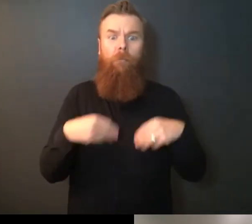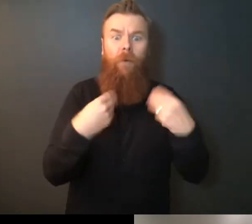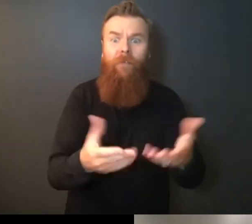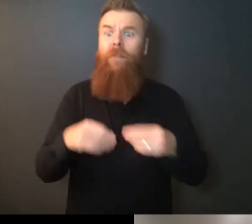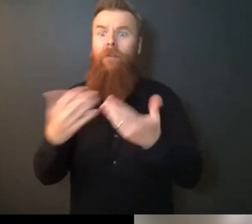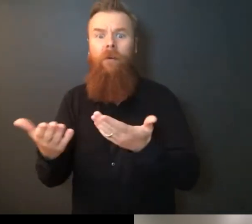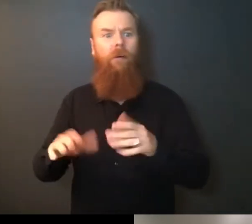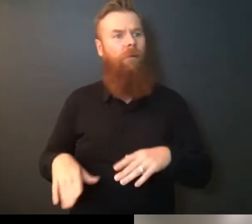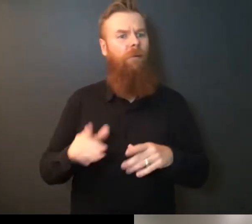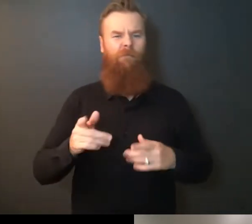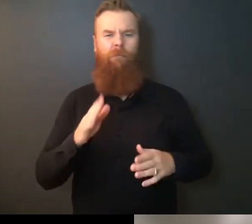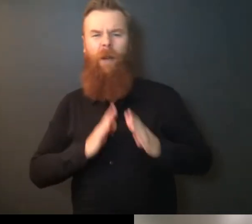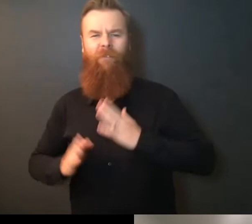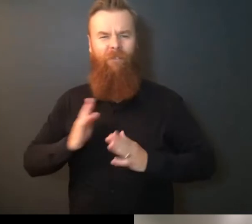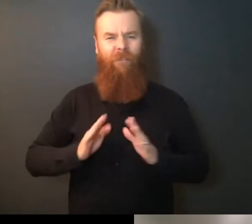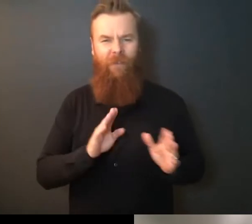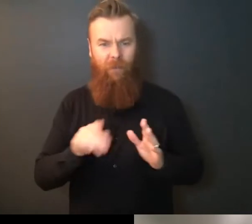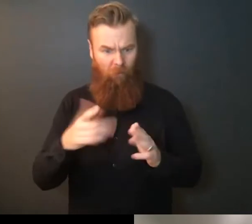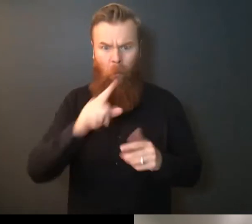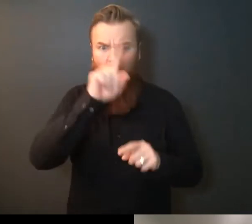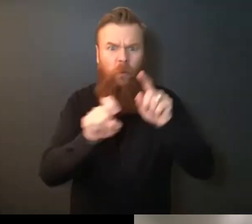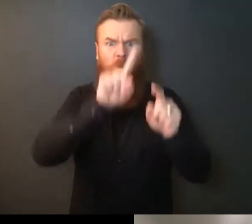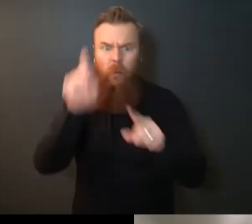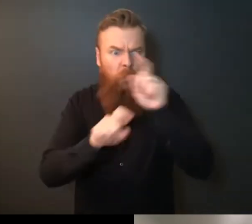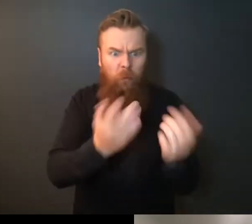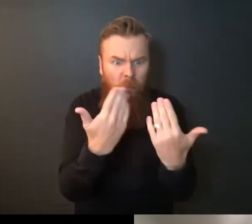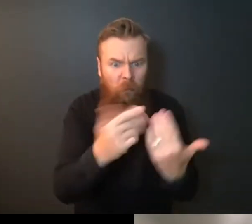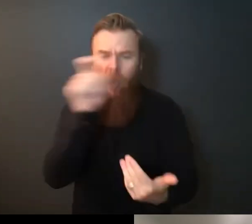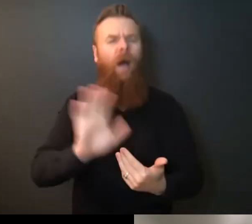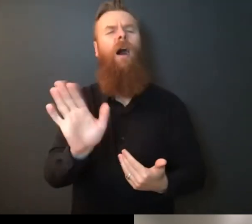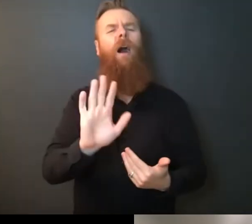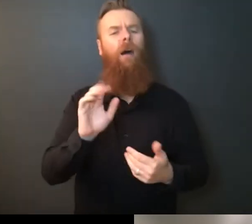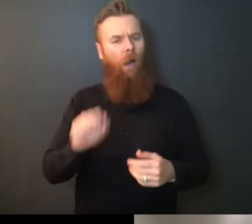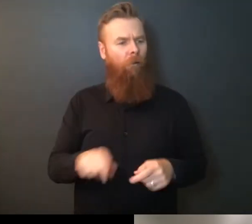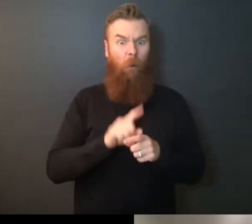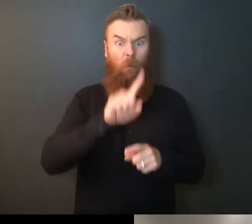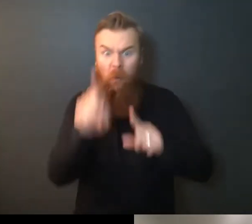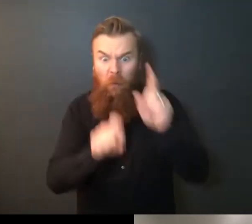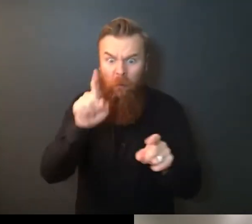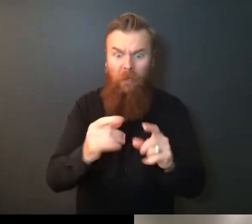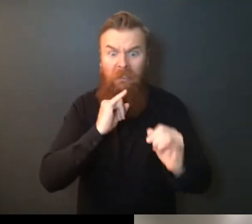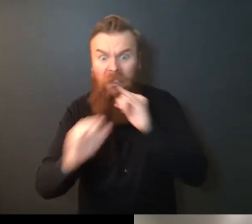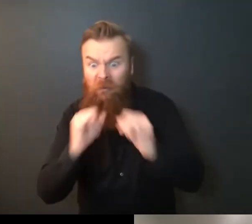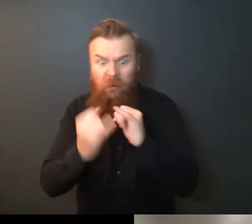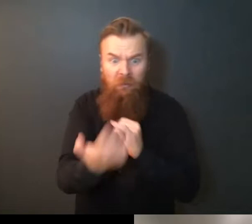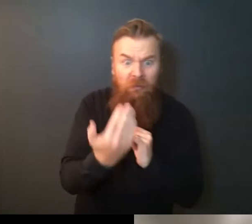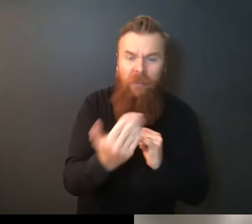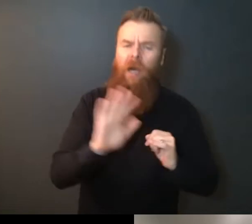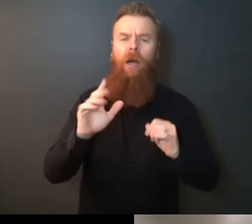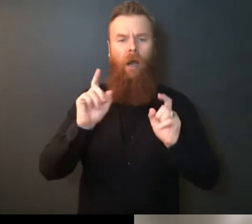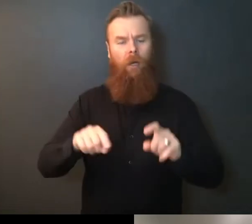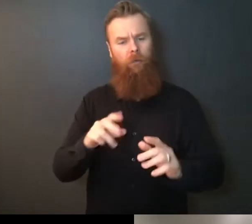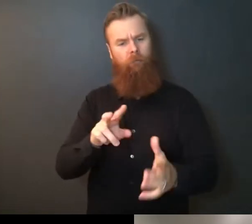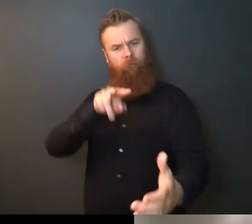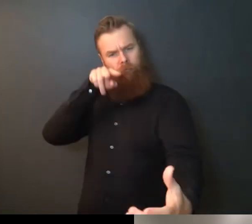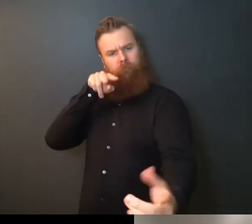in a survey or in an interview. It's really something that has to be observed. We don't always say what we